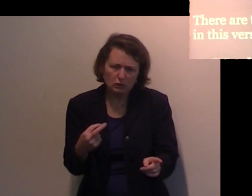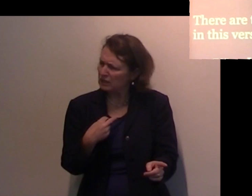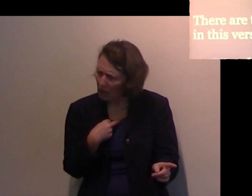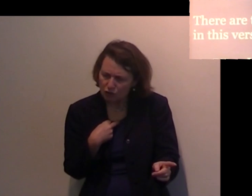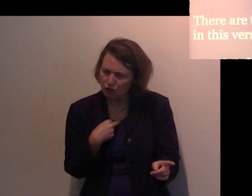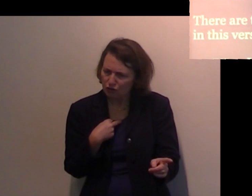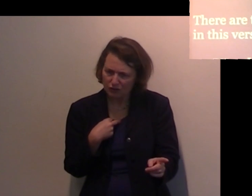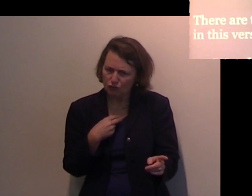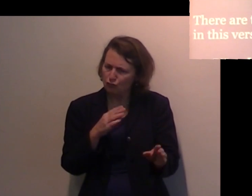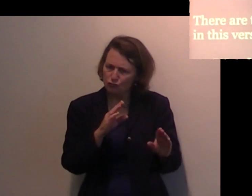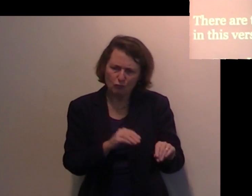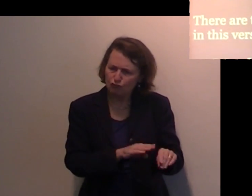stop trying," unquote.